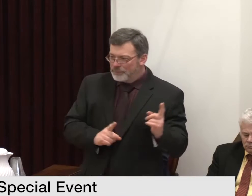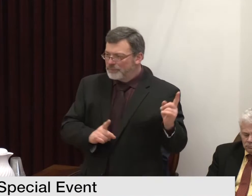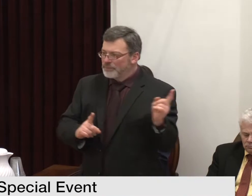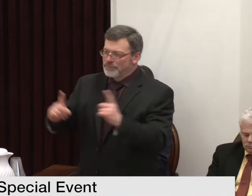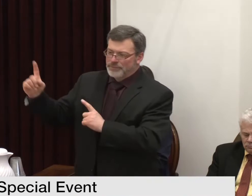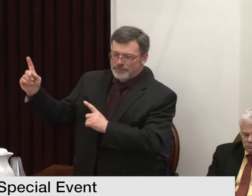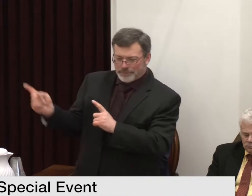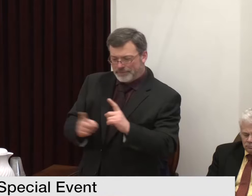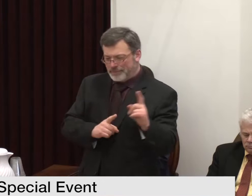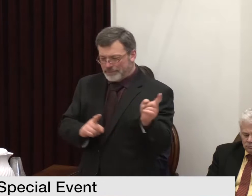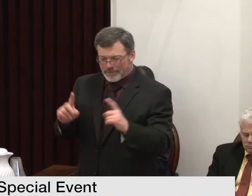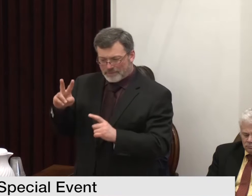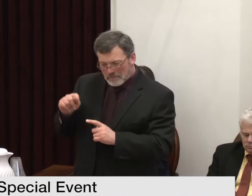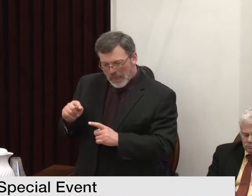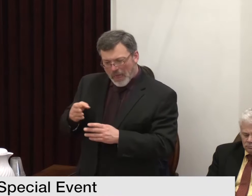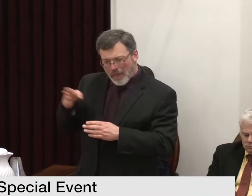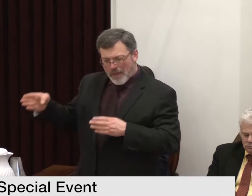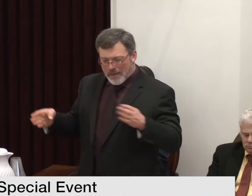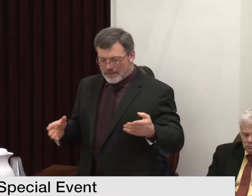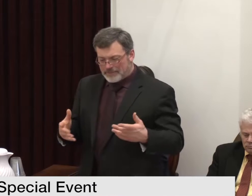destination state.